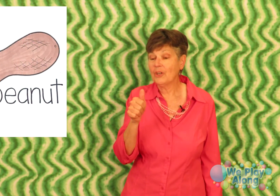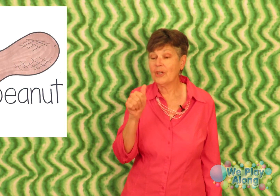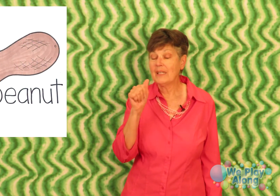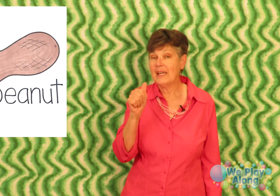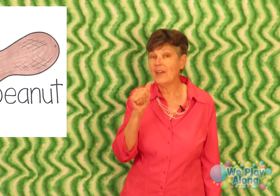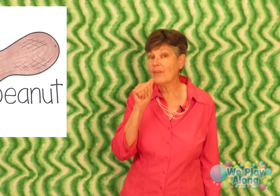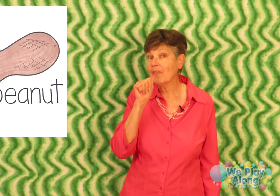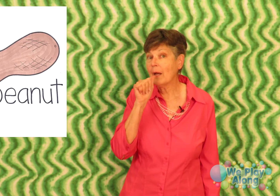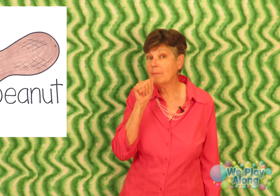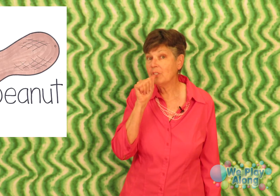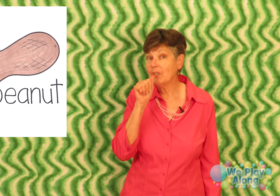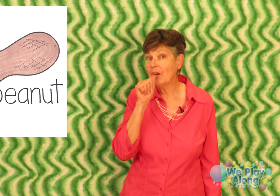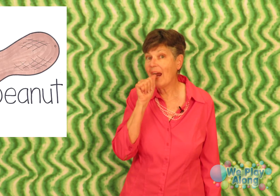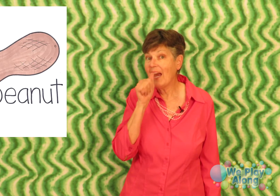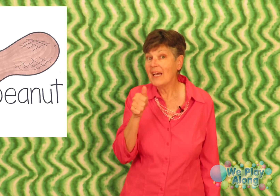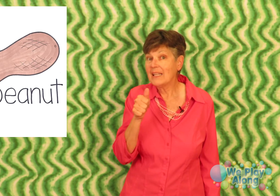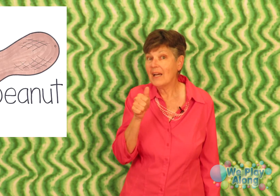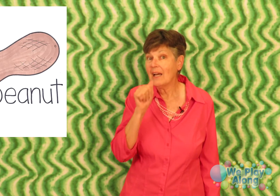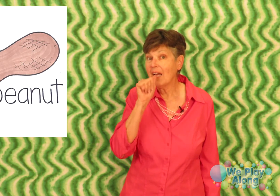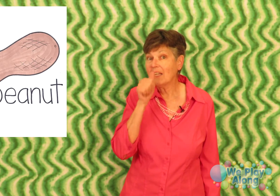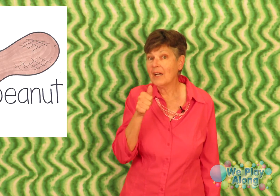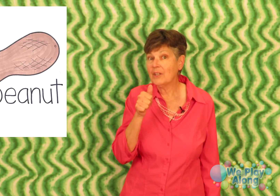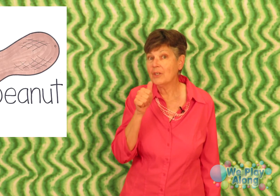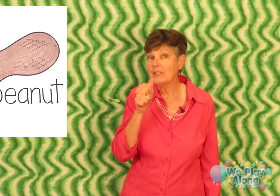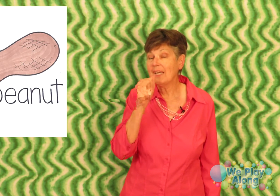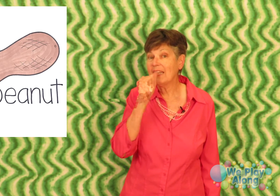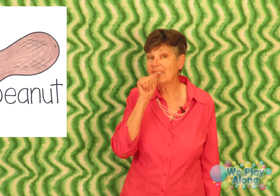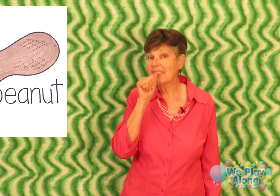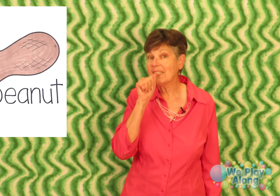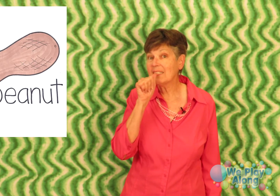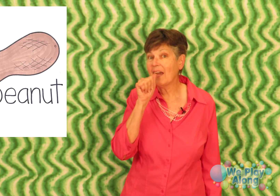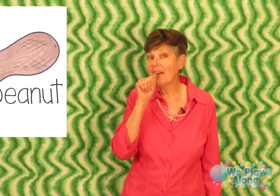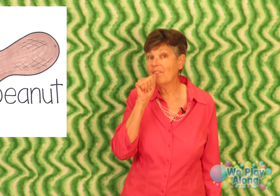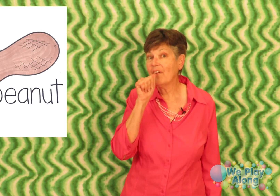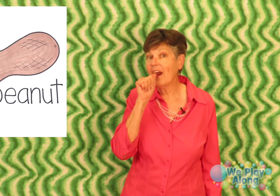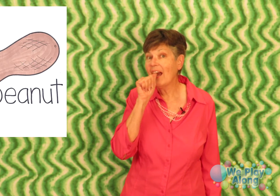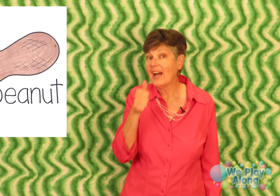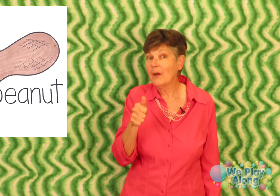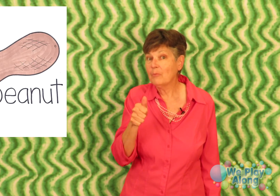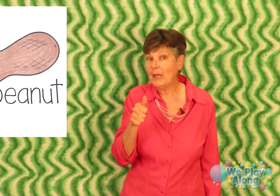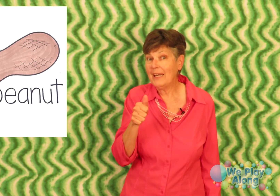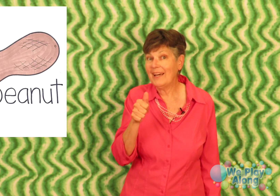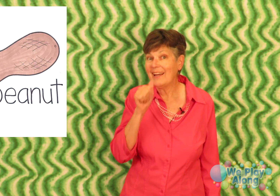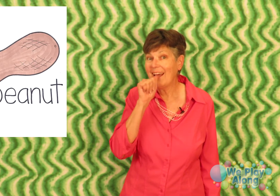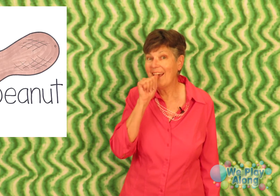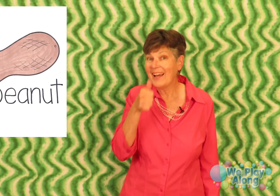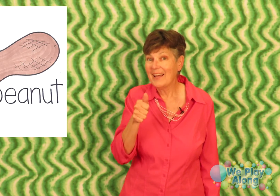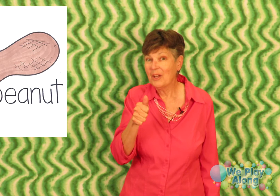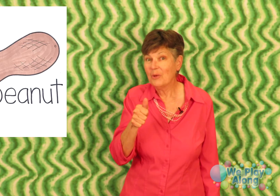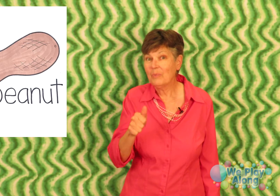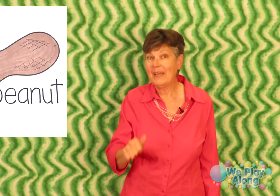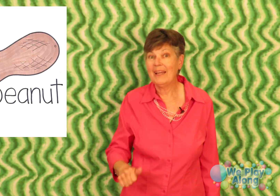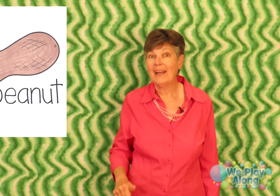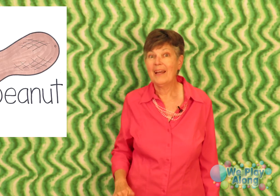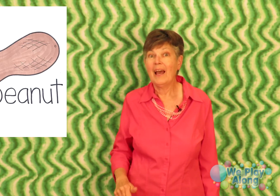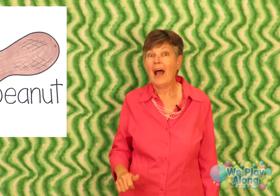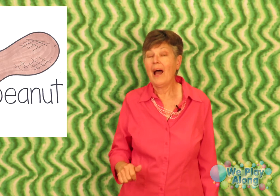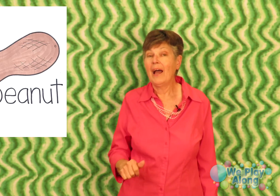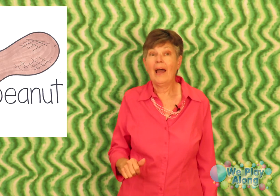you're going to take your thumb to your under your teeth. This is a sign for peanut. Peanut. I